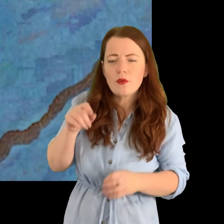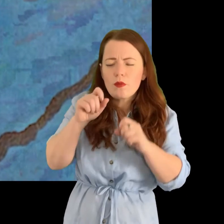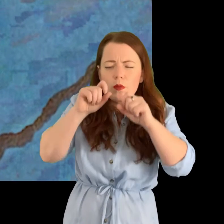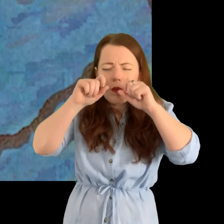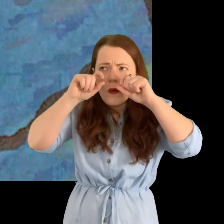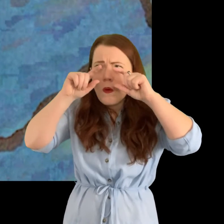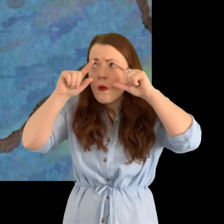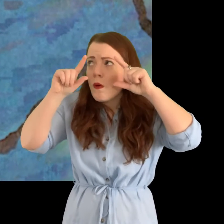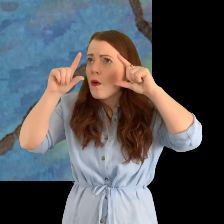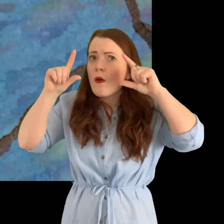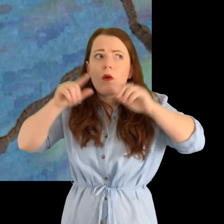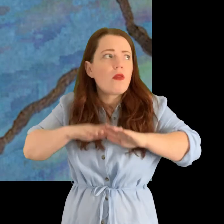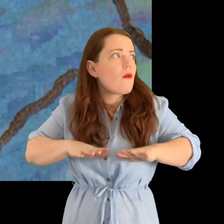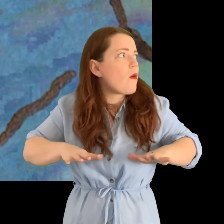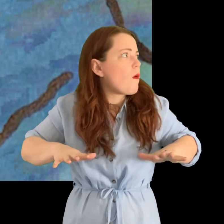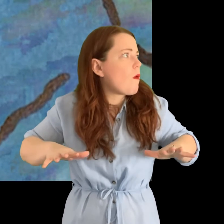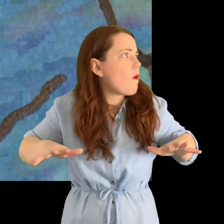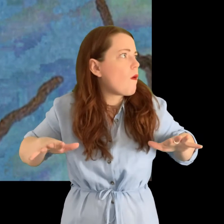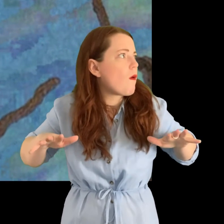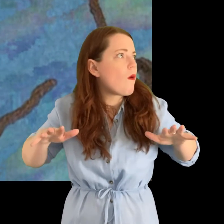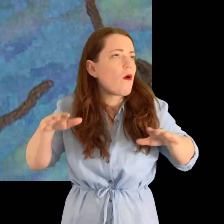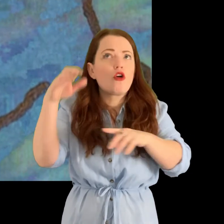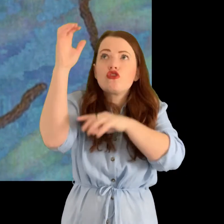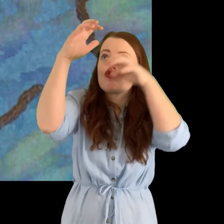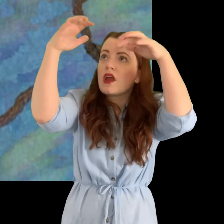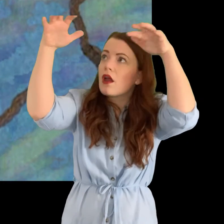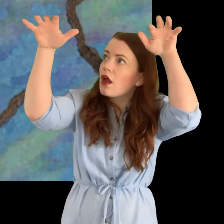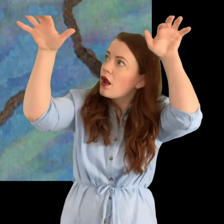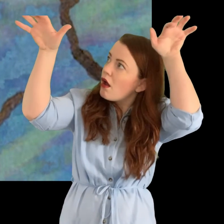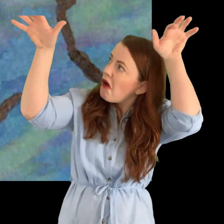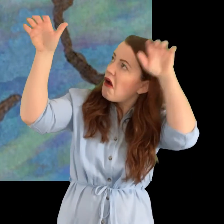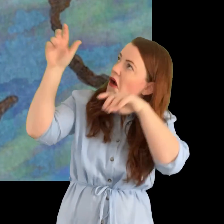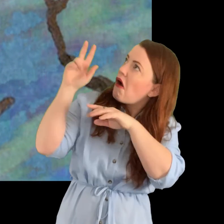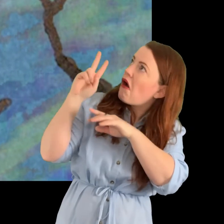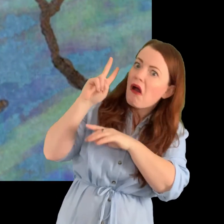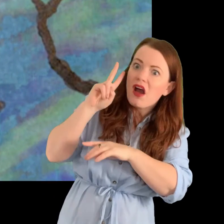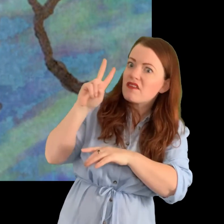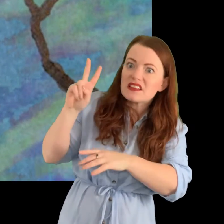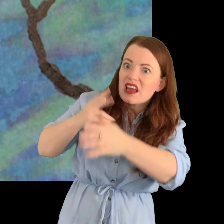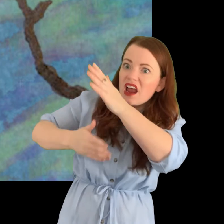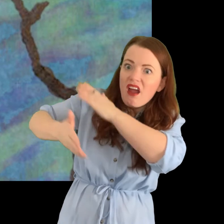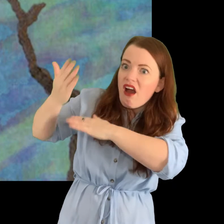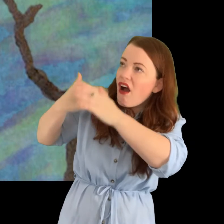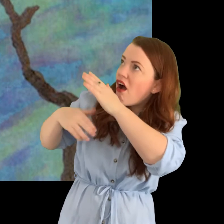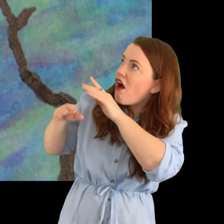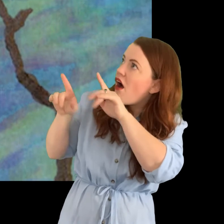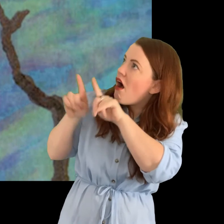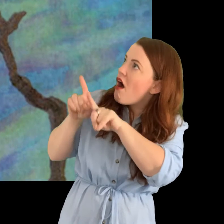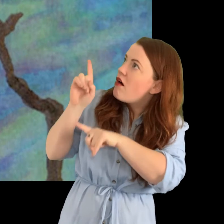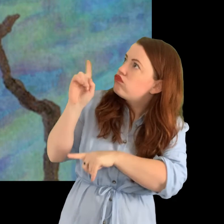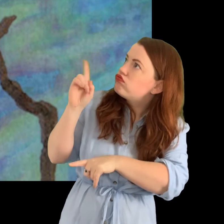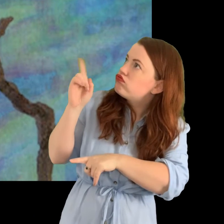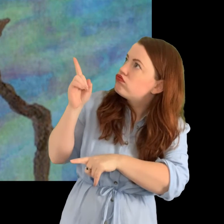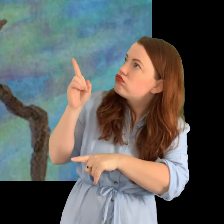He woke upon an ancient valley floor, beneath the spreading branches of a tree like nothing he had ever seen in all